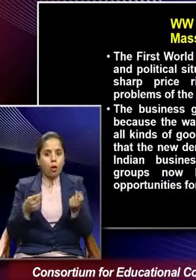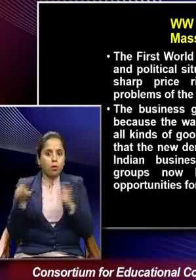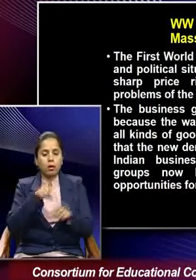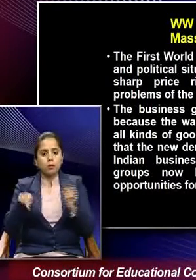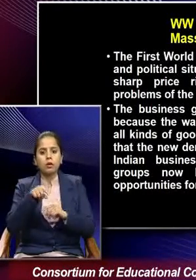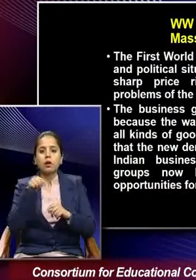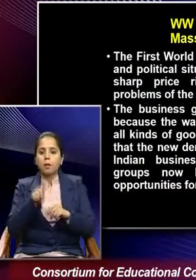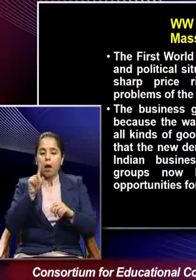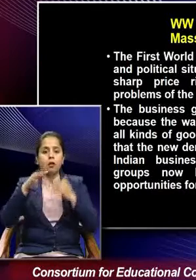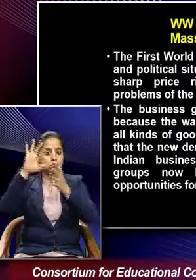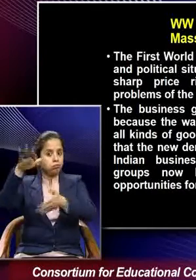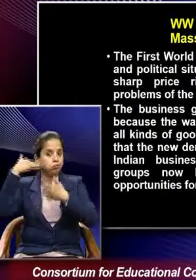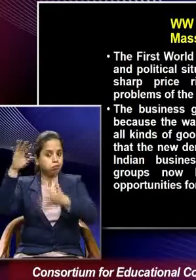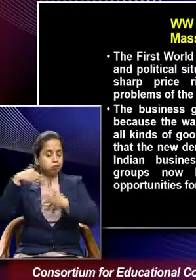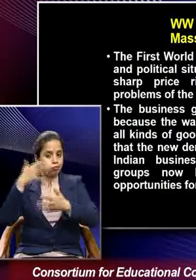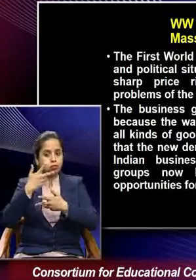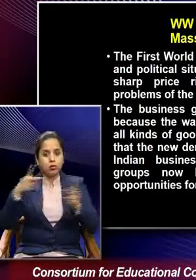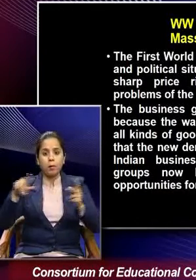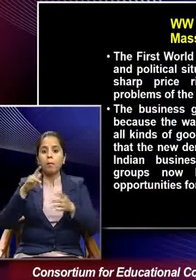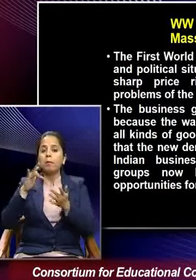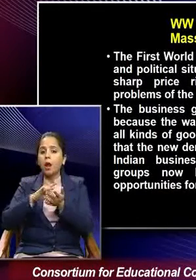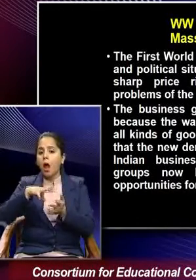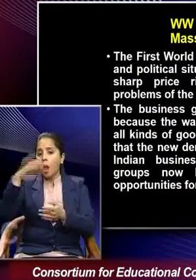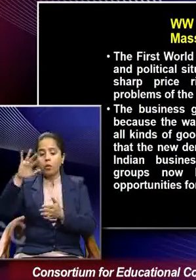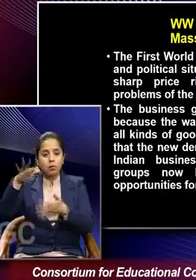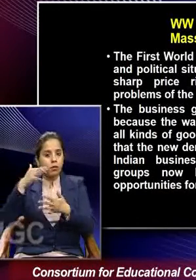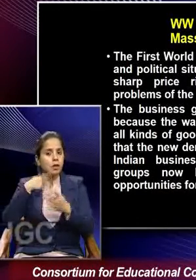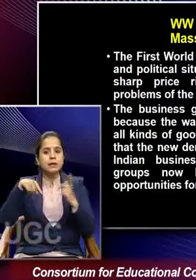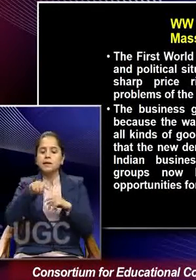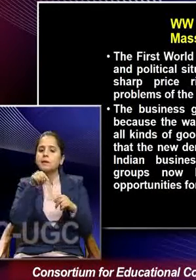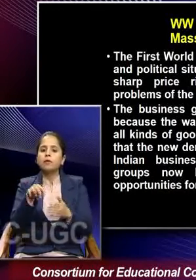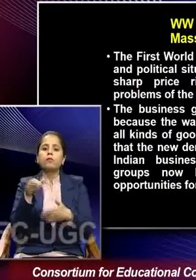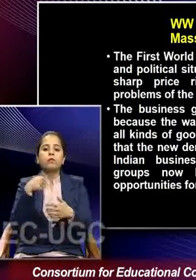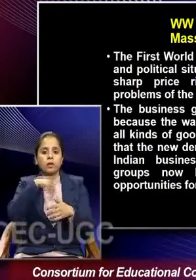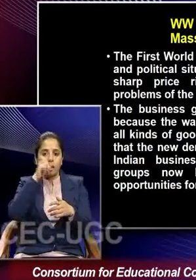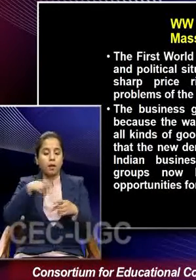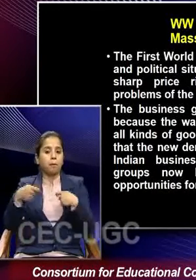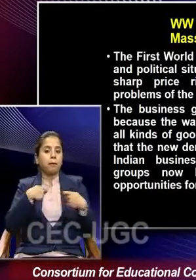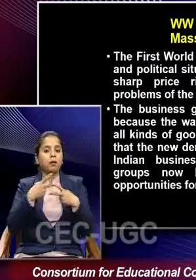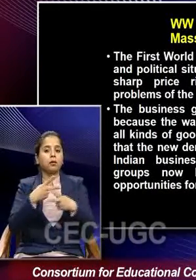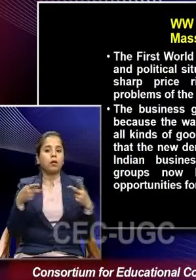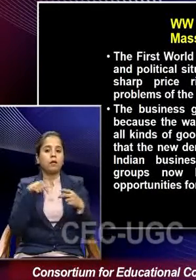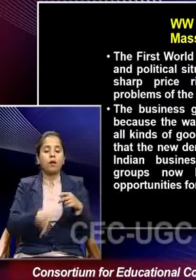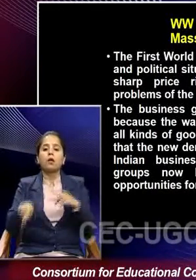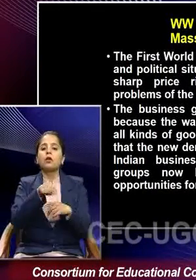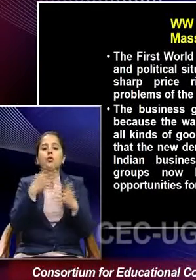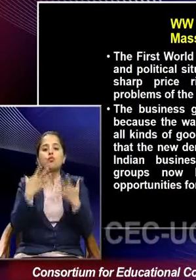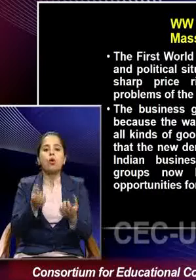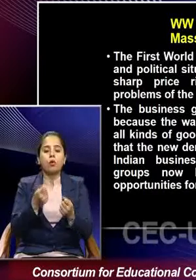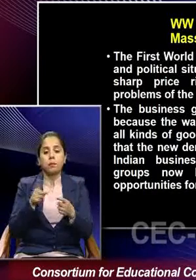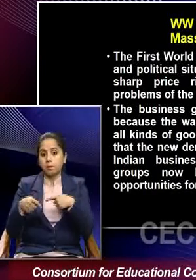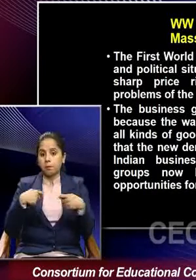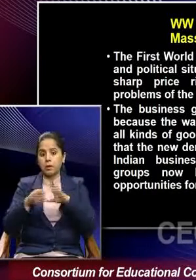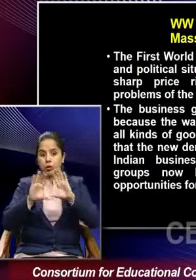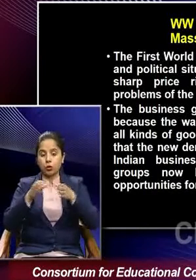Reduced imports meant that the new demand was being met by the Indian business houses. The business